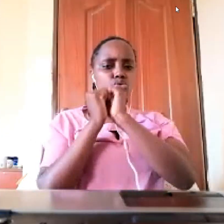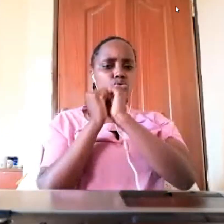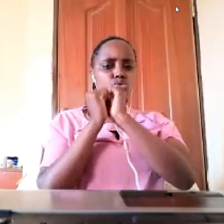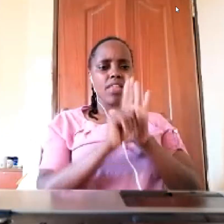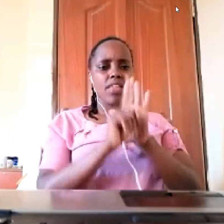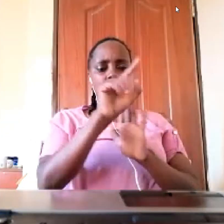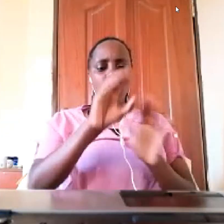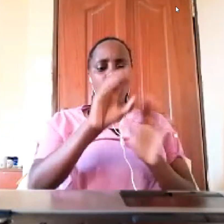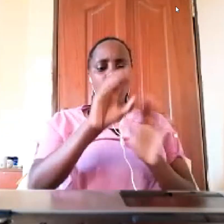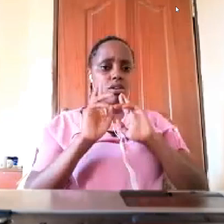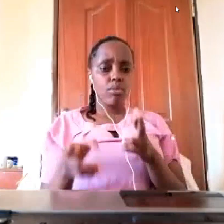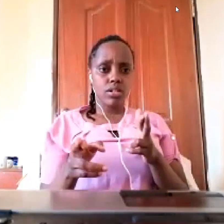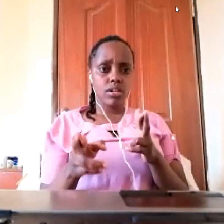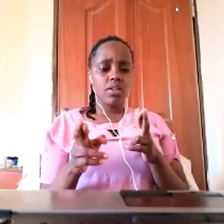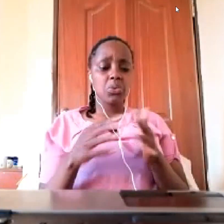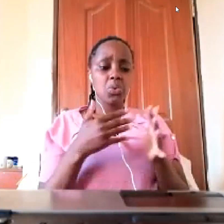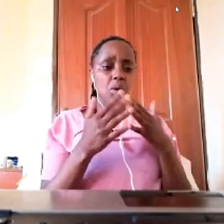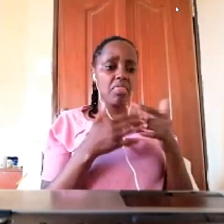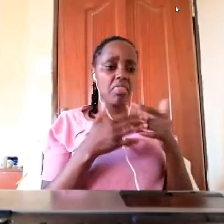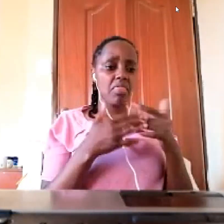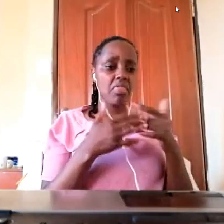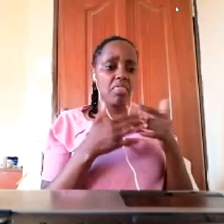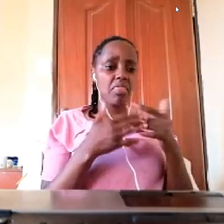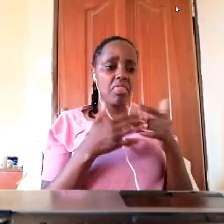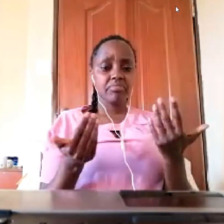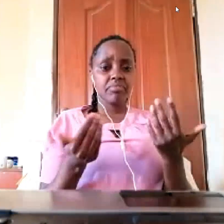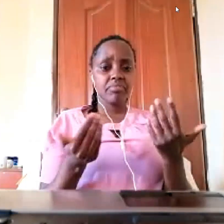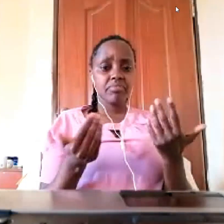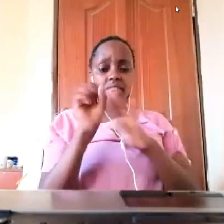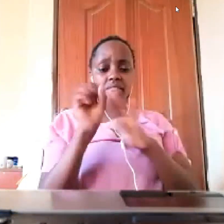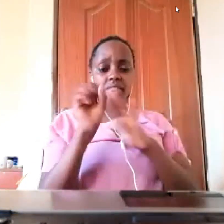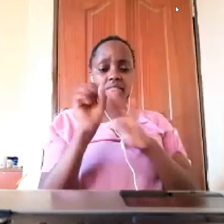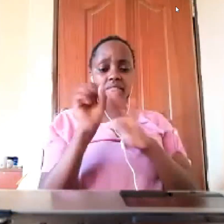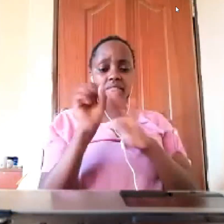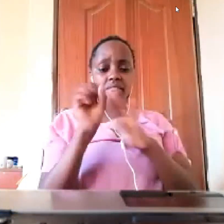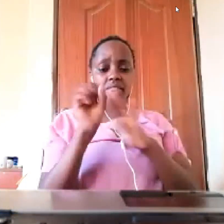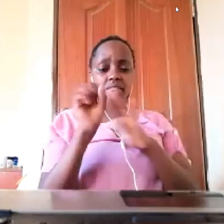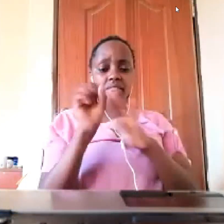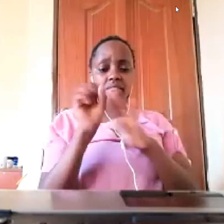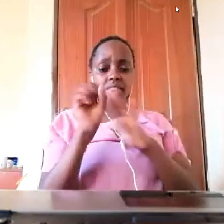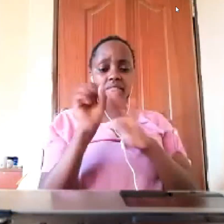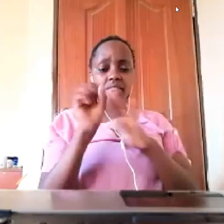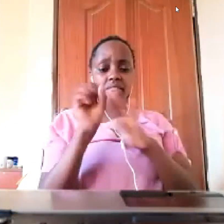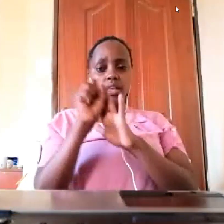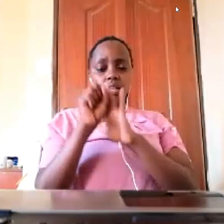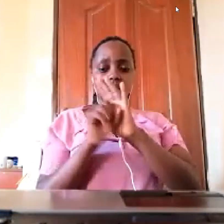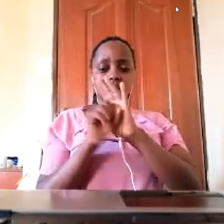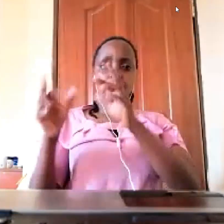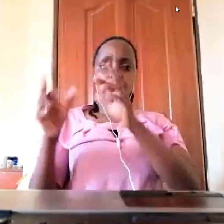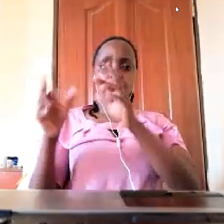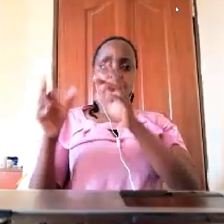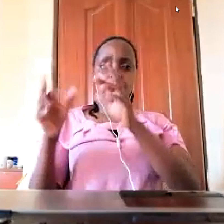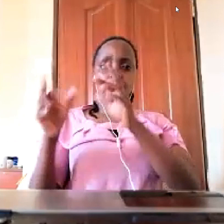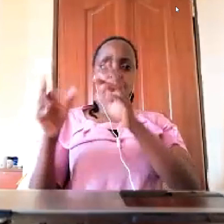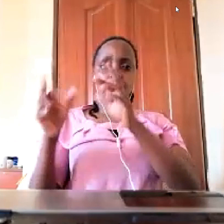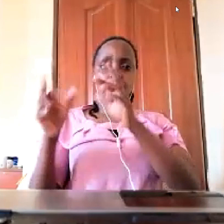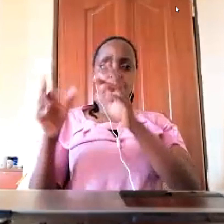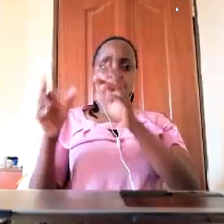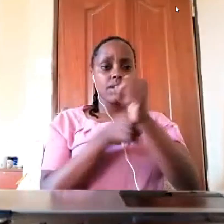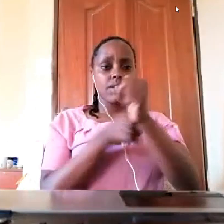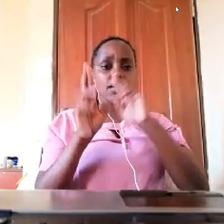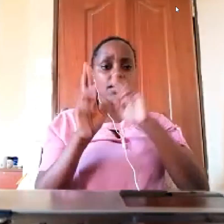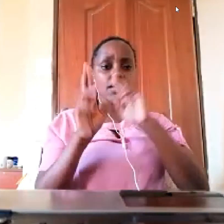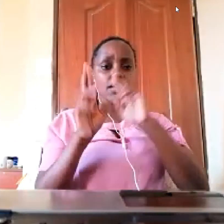develop their report, be it the state report, the state party report, or the